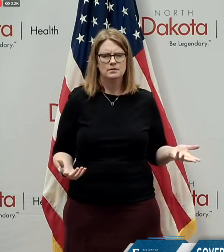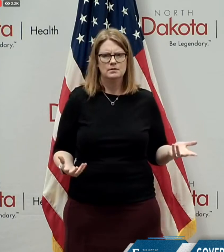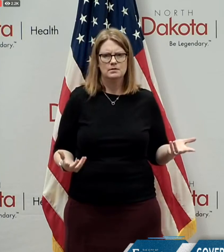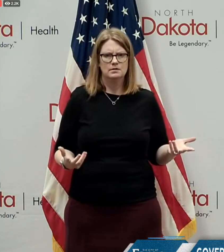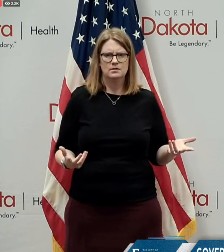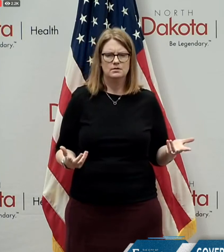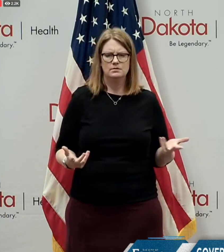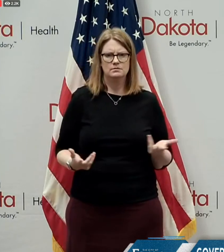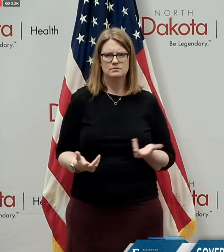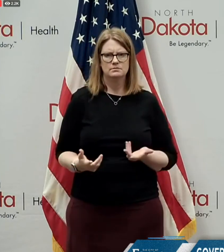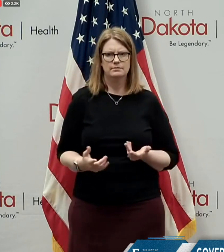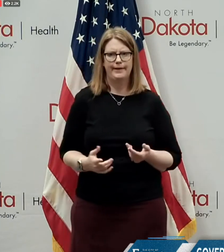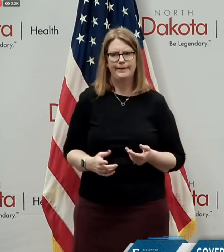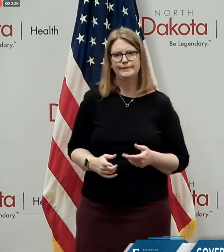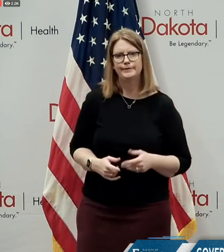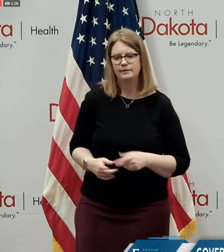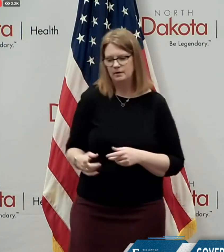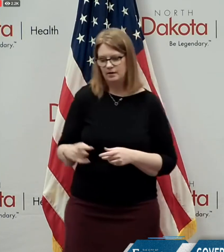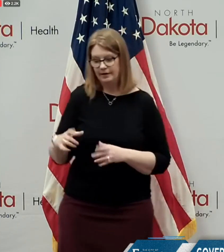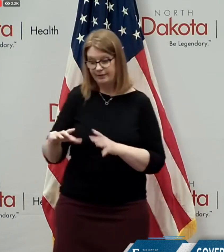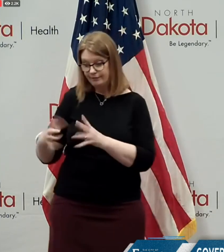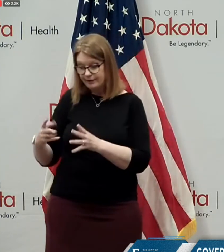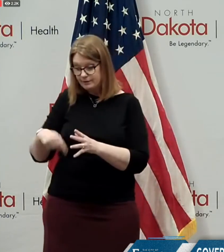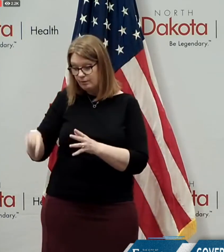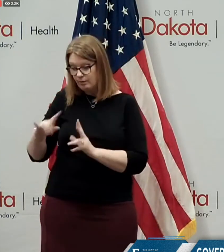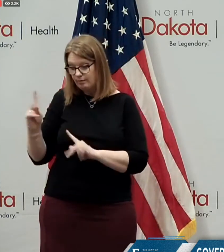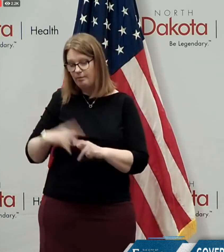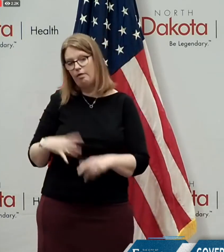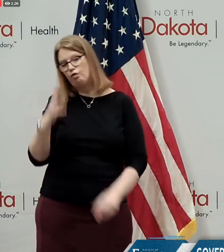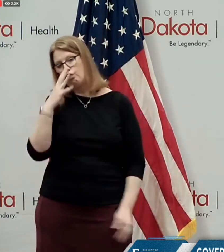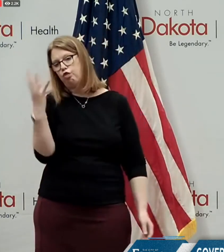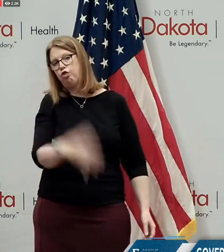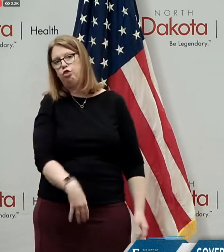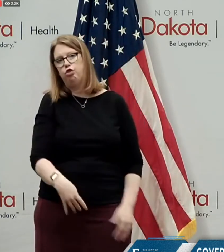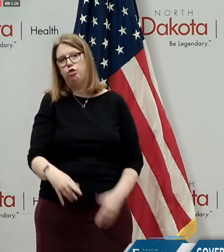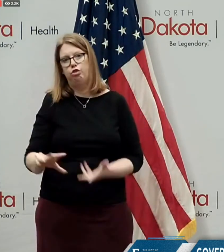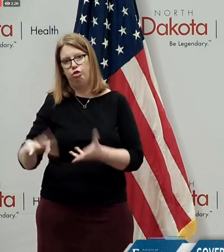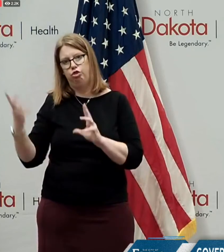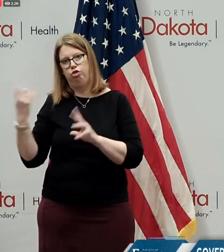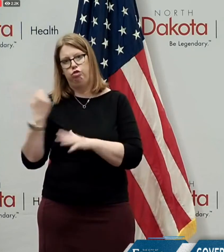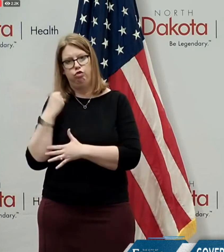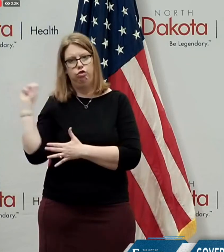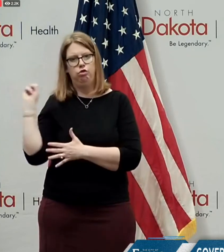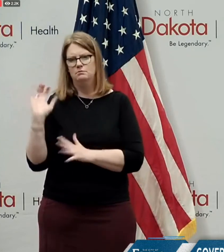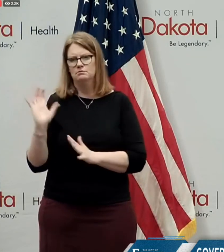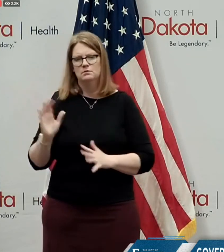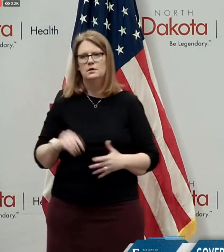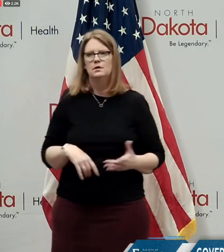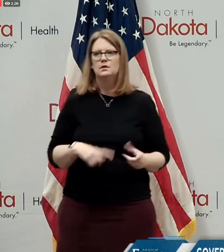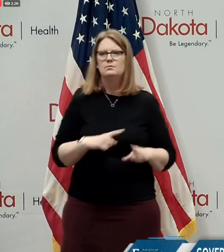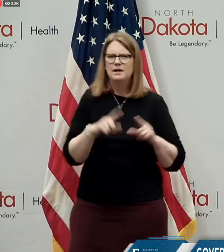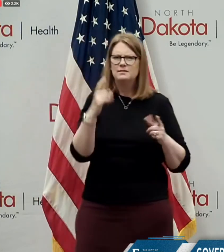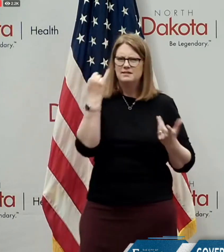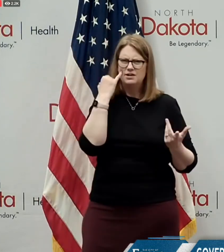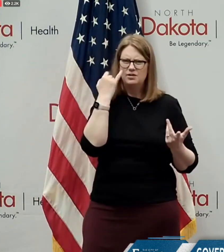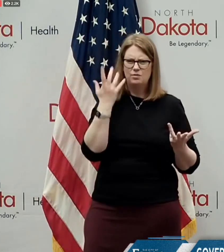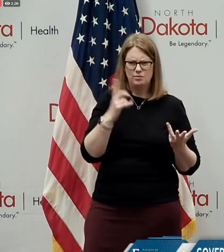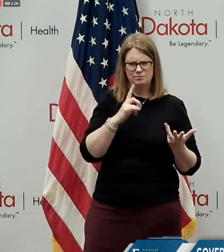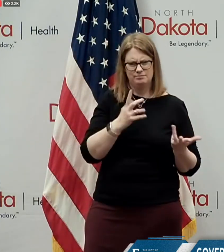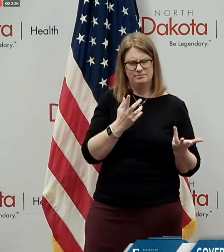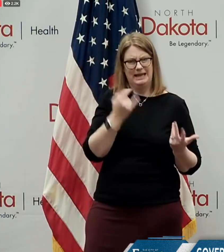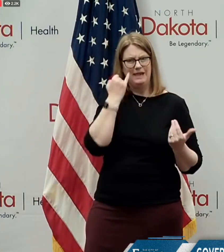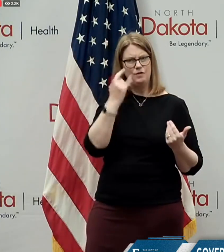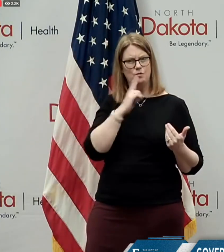anonymous acts of lawlessness. If you're really for a cause, then stand up, share your name, reach out to